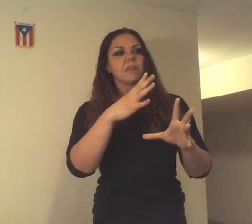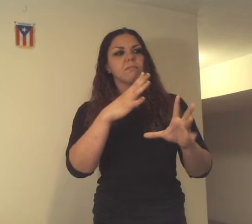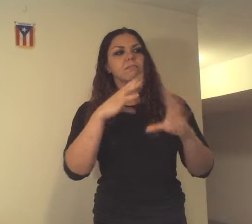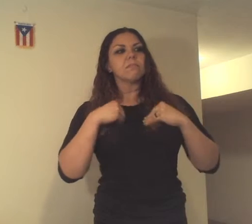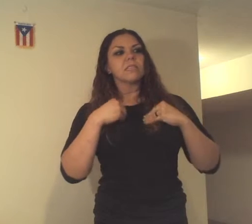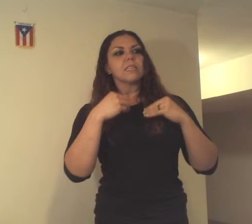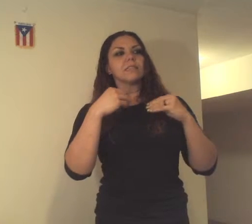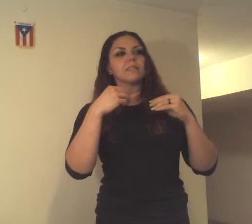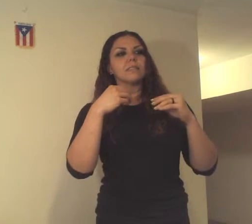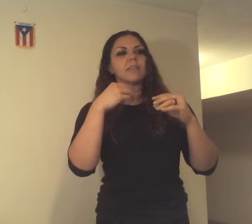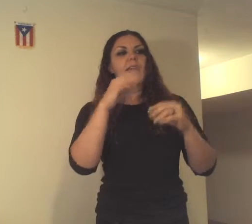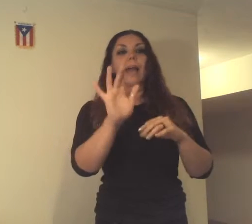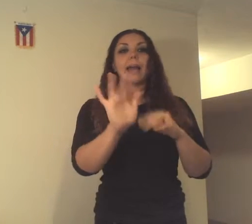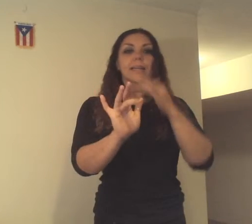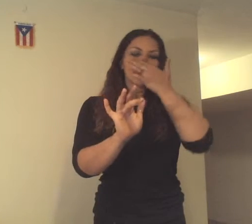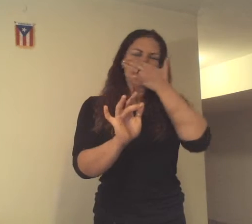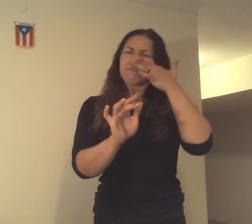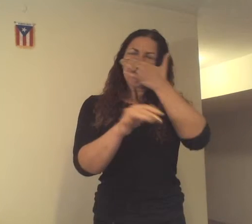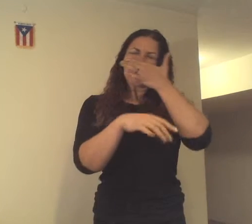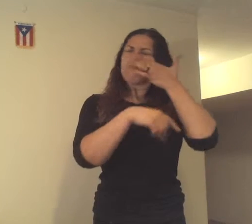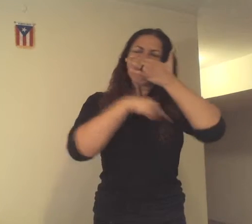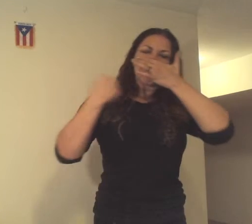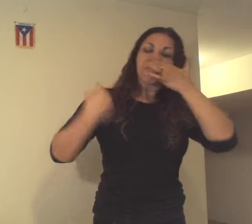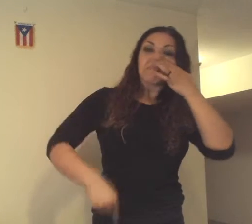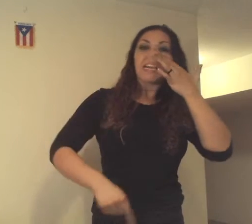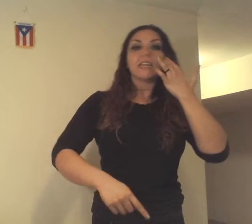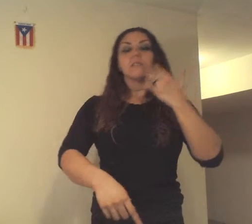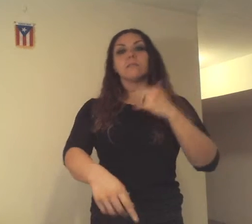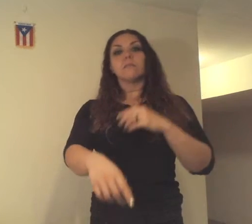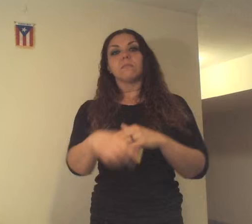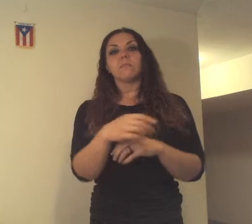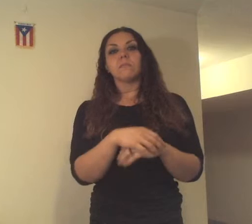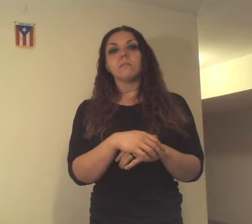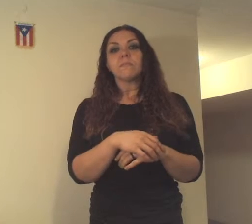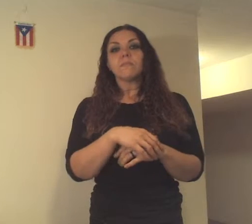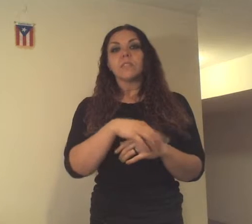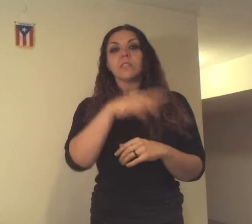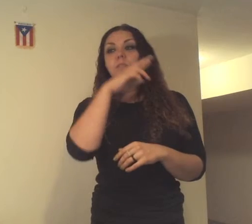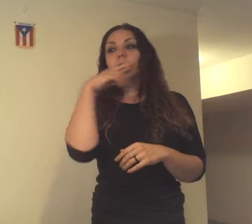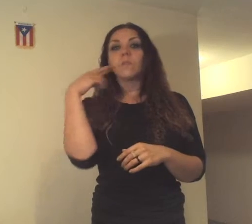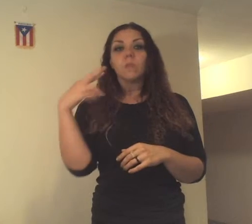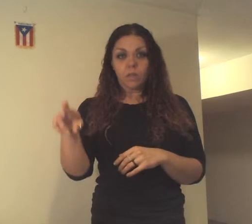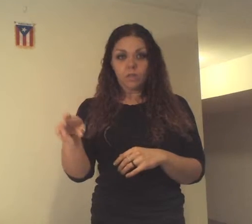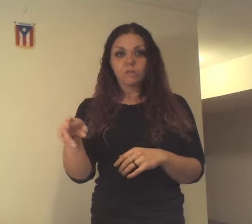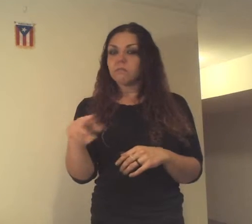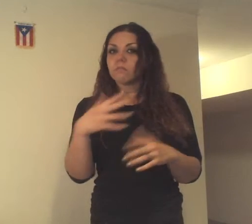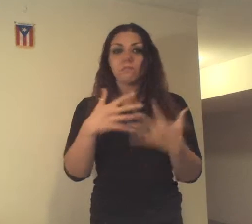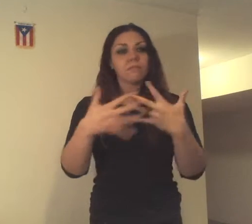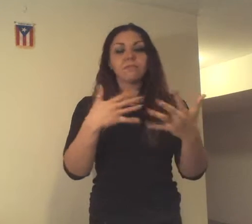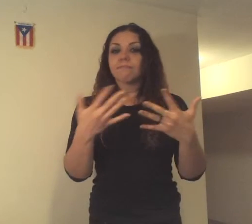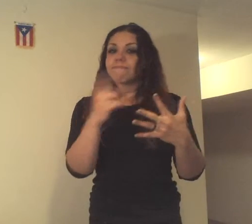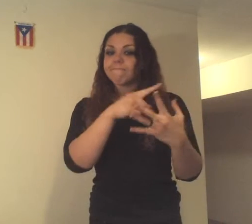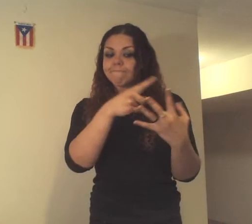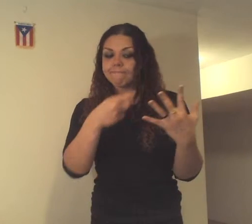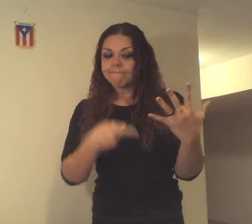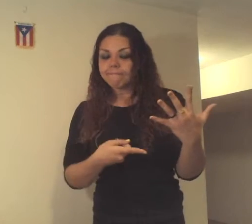Russian, on and on and on, simultaneously, without the use of translators. But that's the